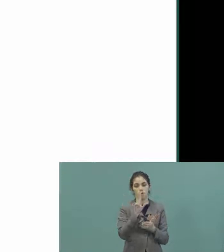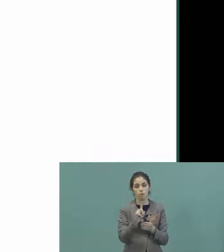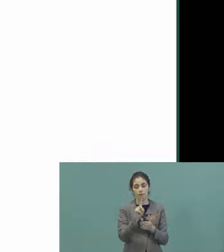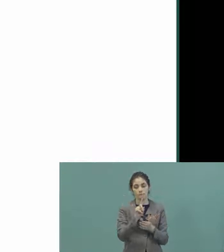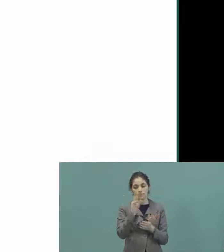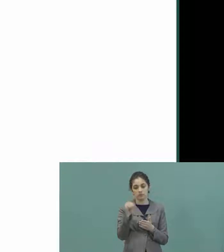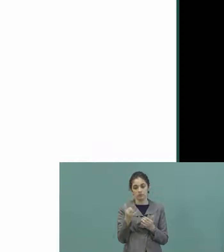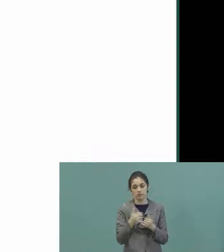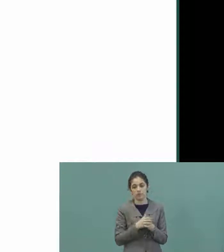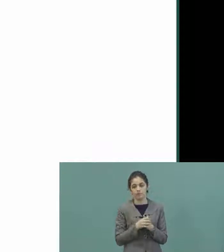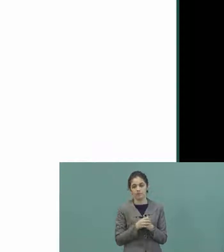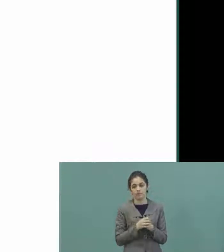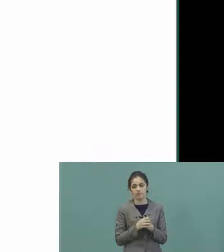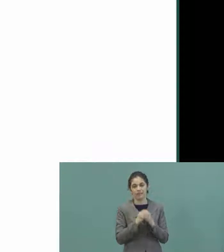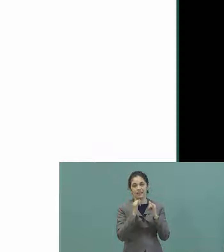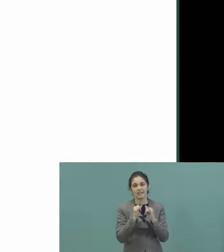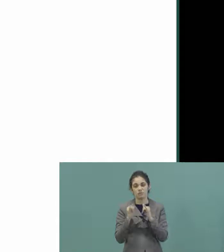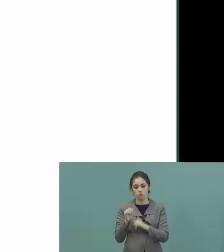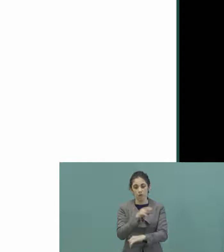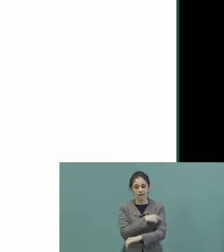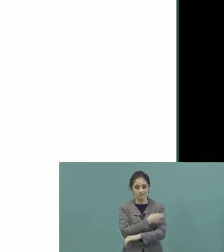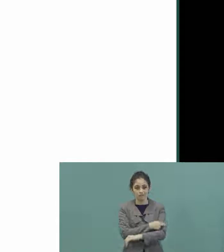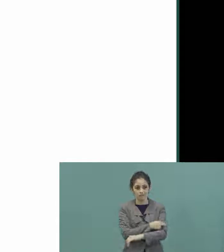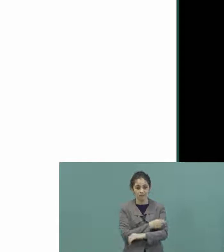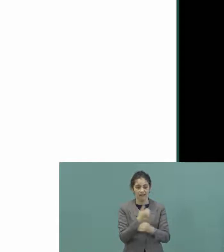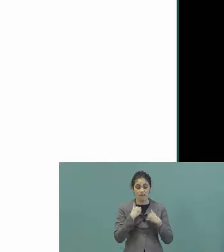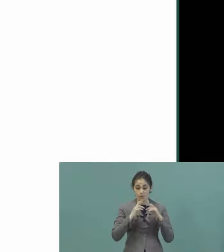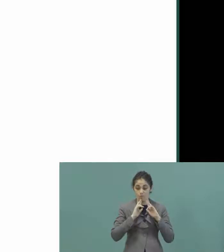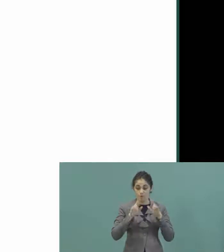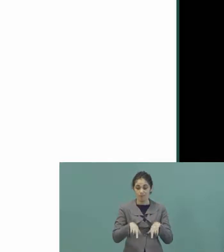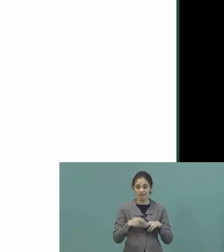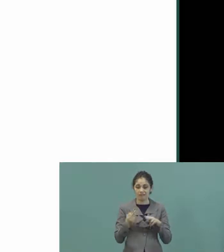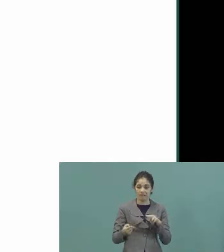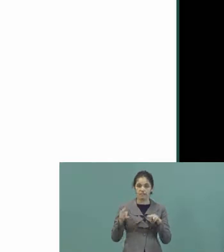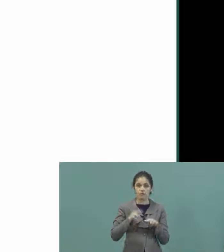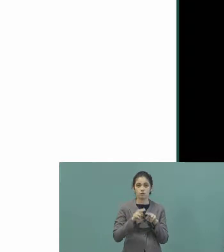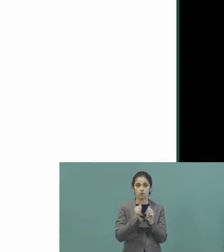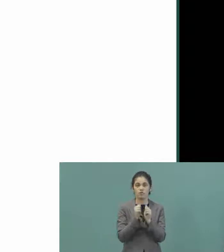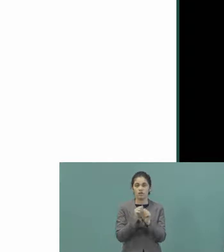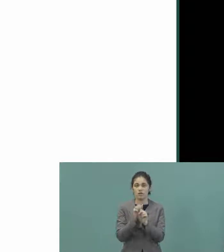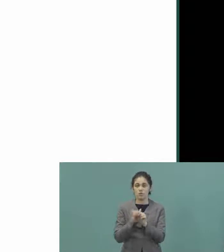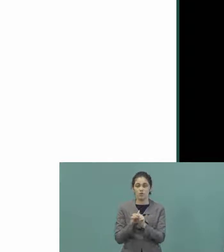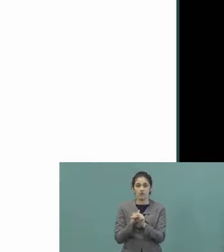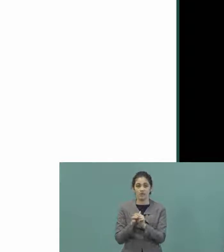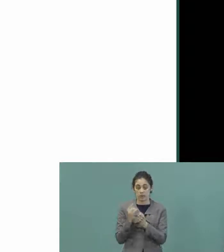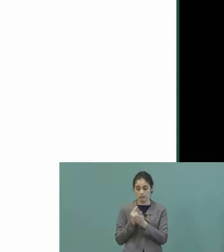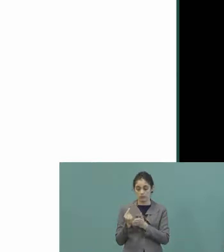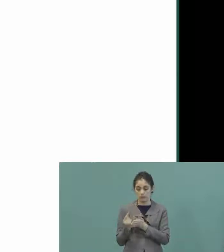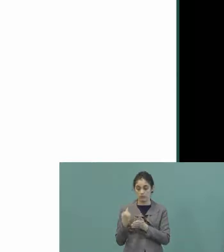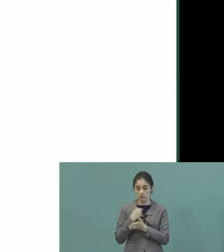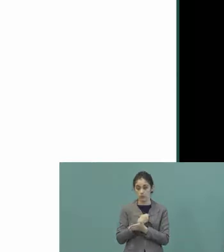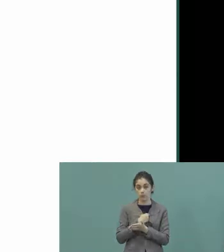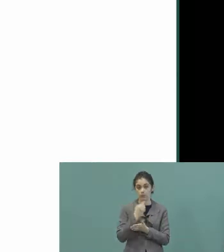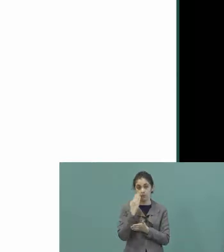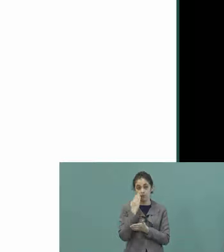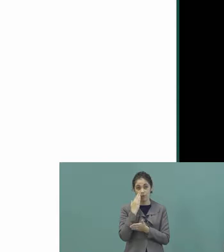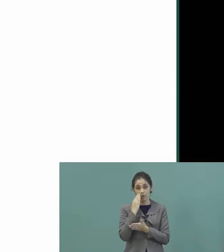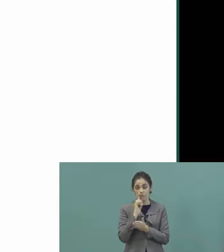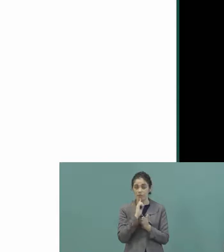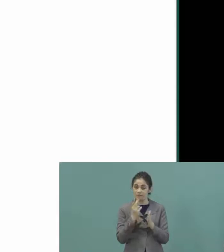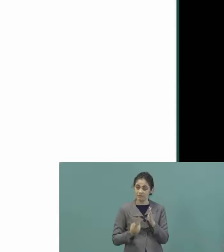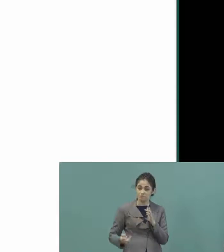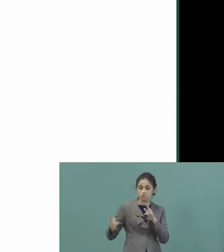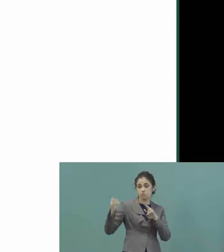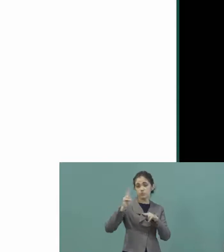31%. Individual hospitals have reported some increase in cases over the past week, and we certainly have had a